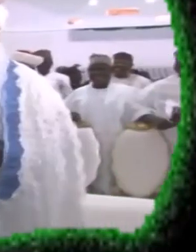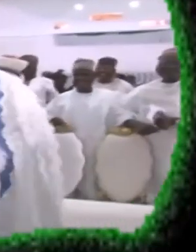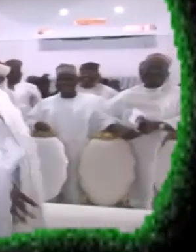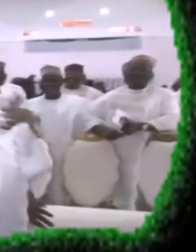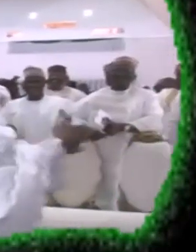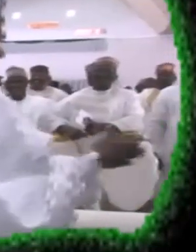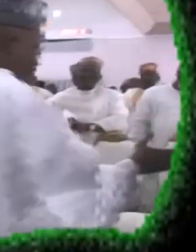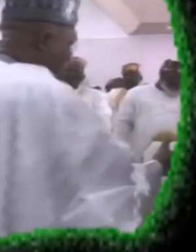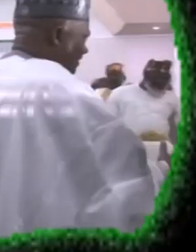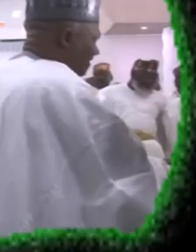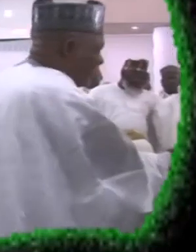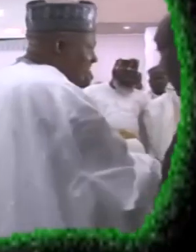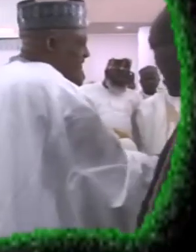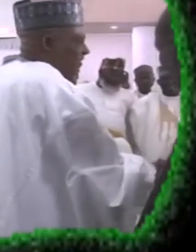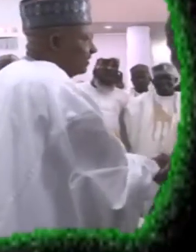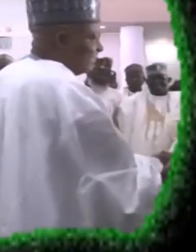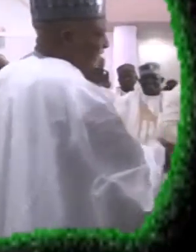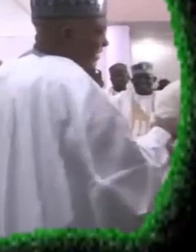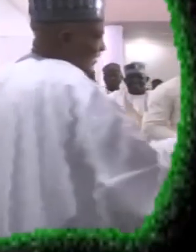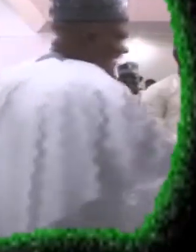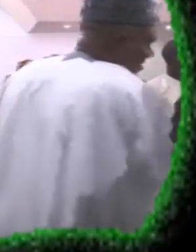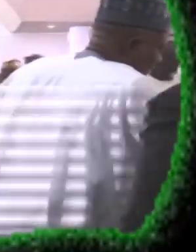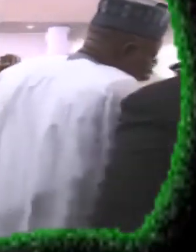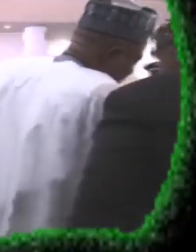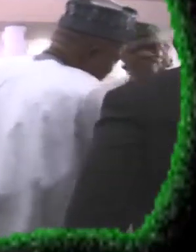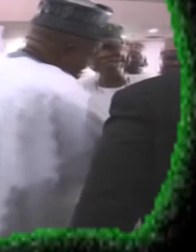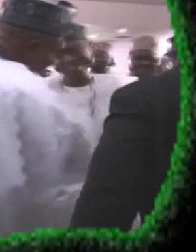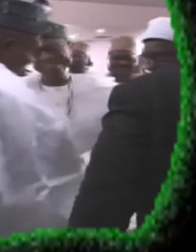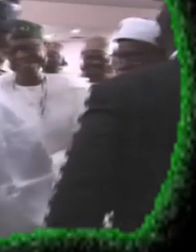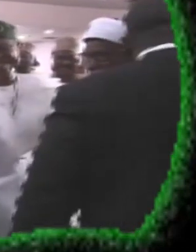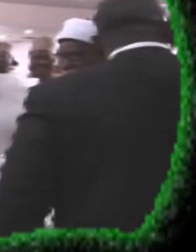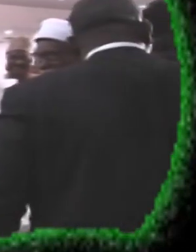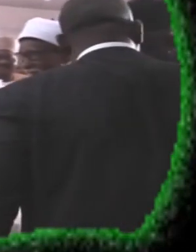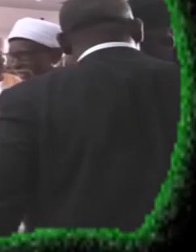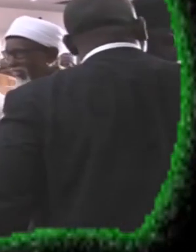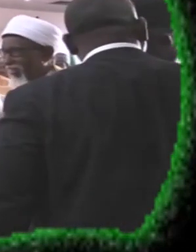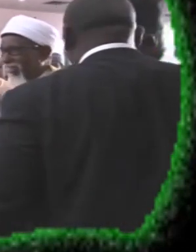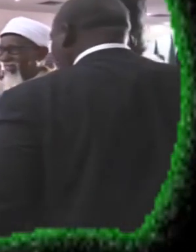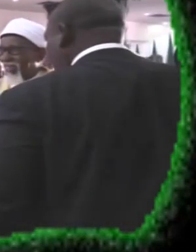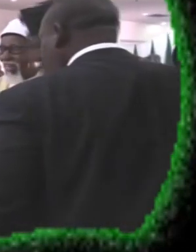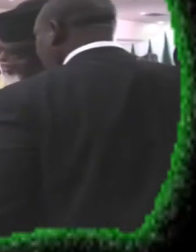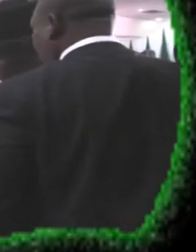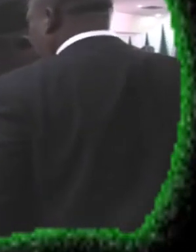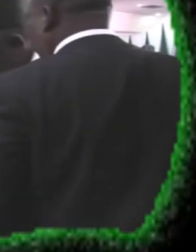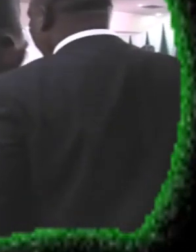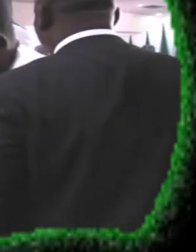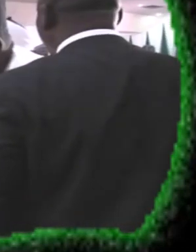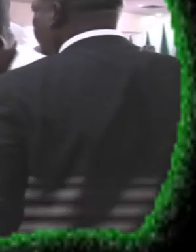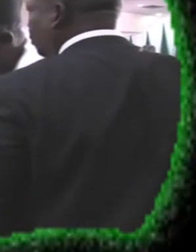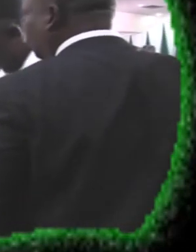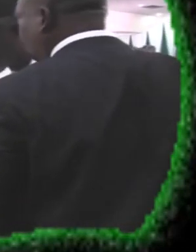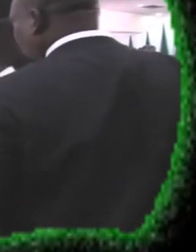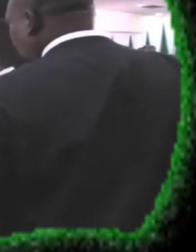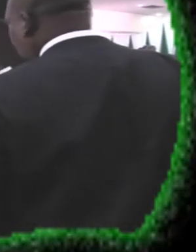his message at this inauguration lecture and Jummu'ah prayer at the National Mosque here, Abuja. The